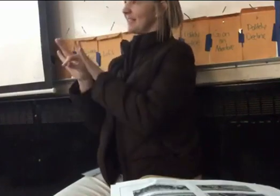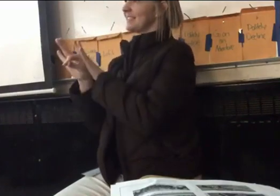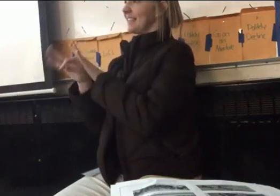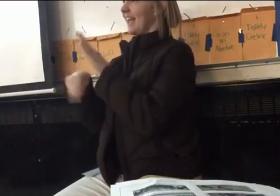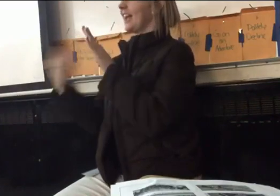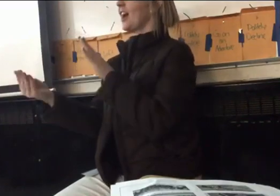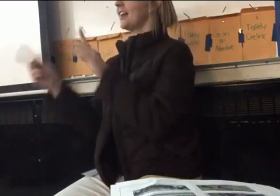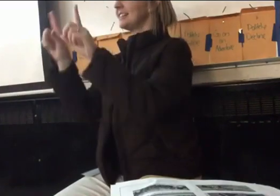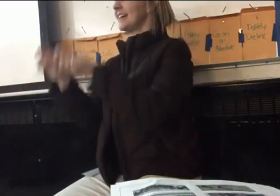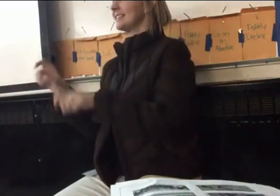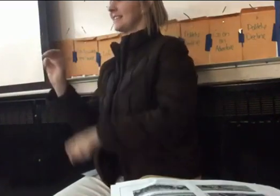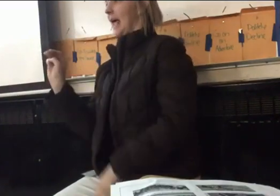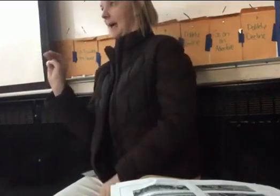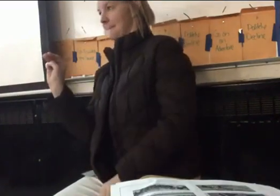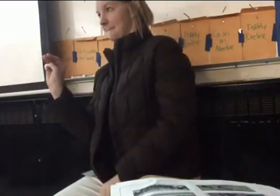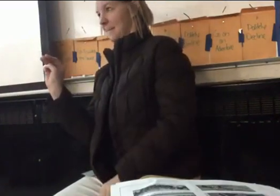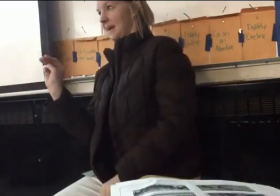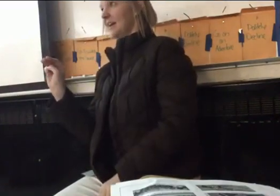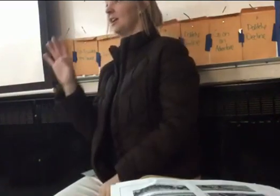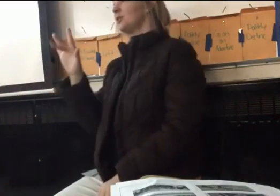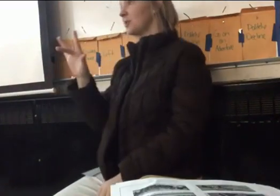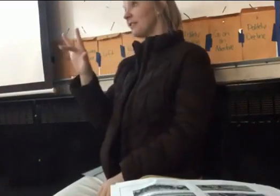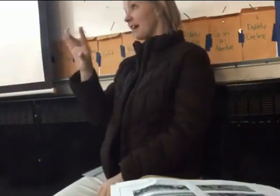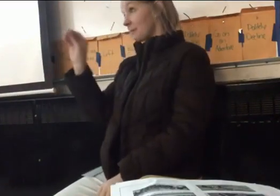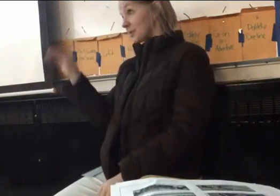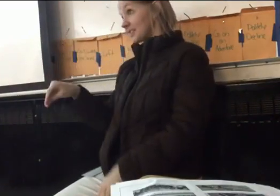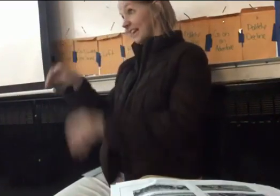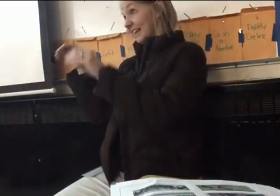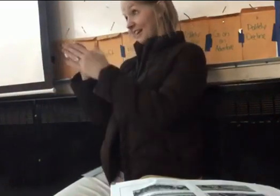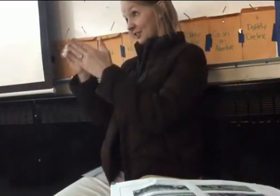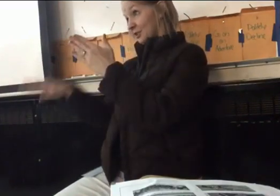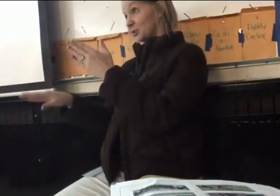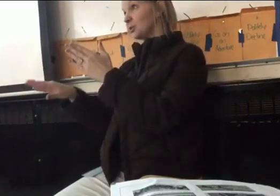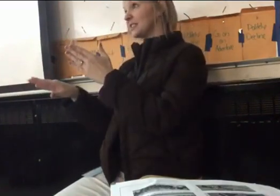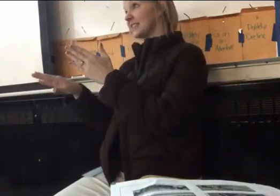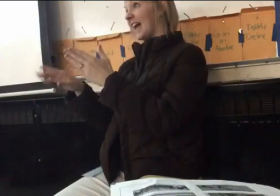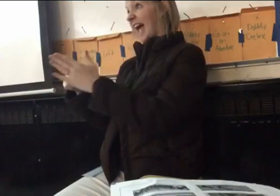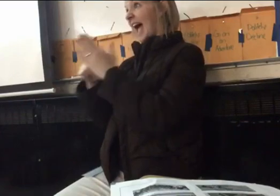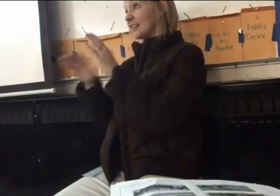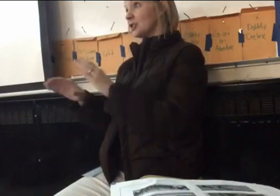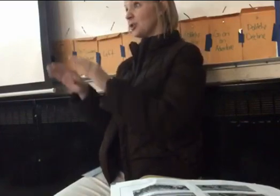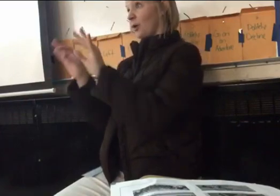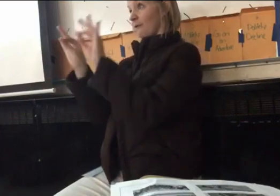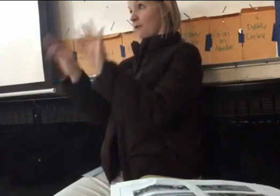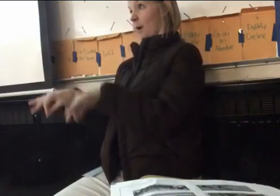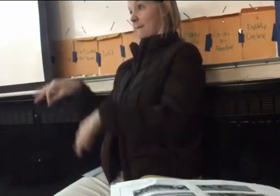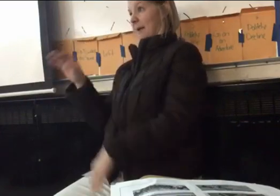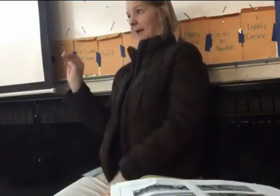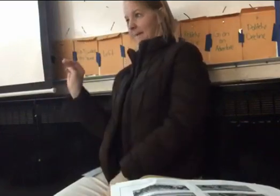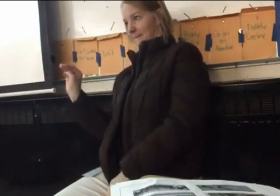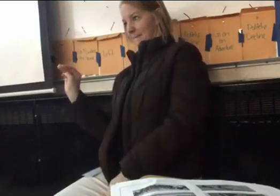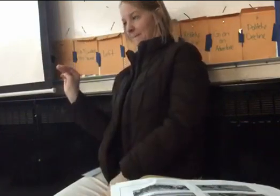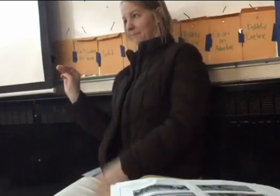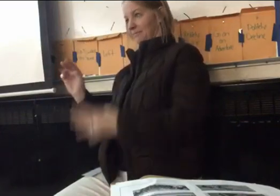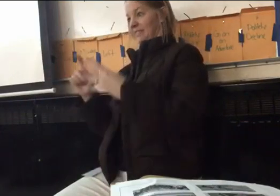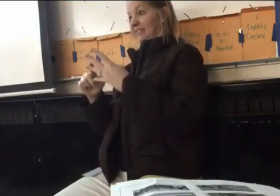And Skyline had about 25% of their students do Form M. Now, here's the thing about that. Big